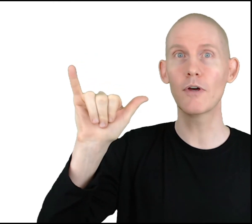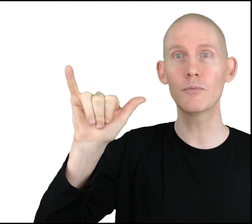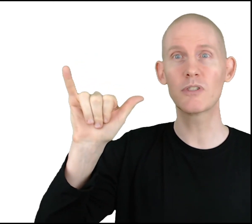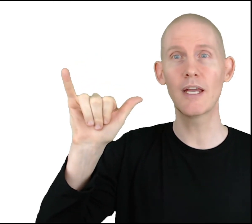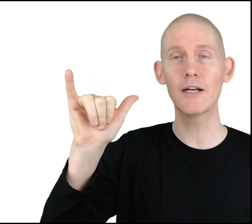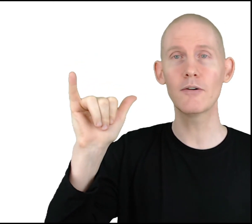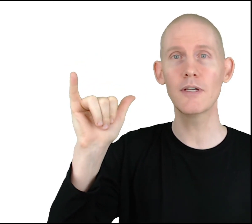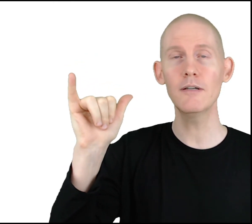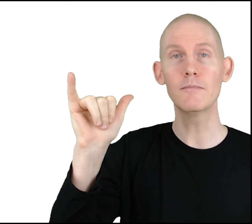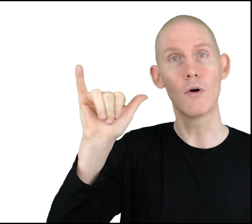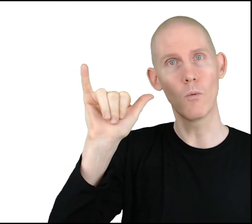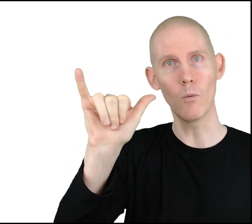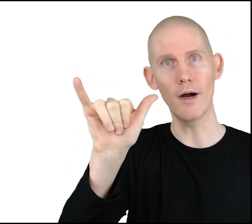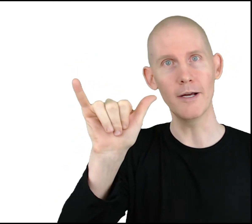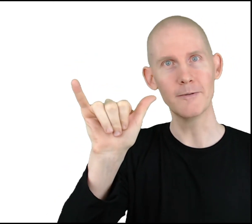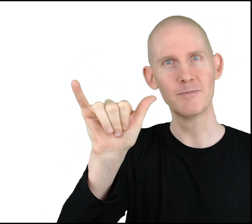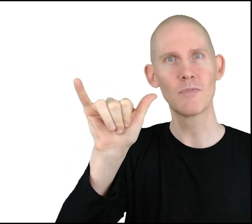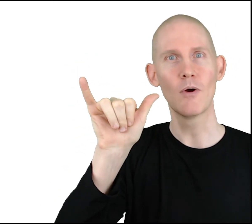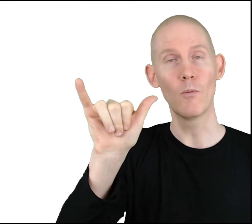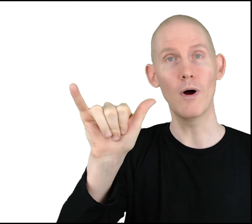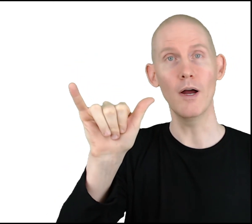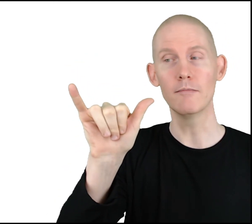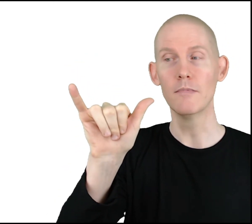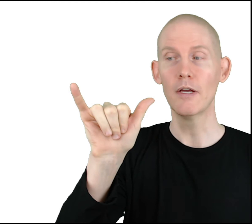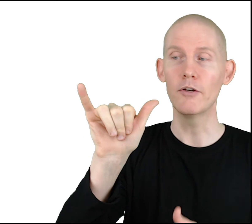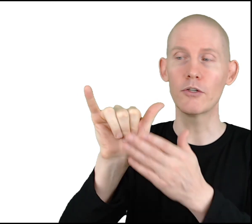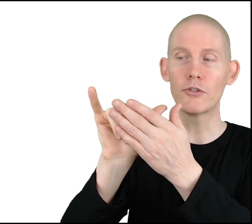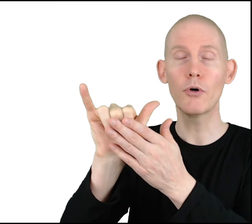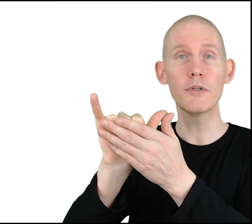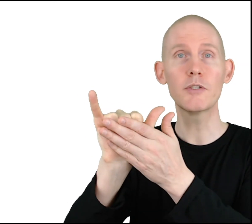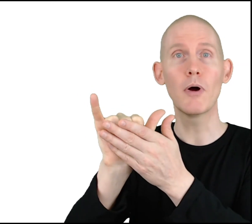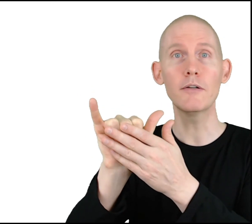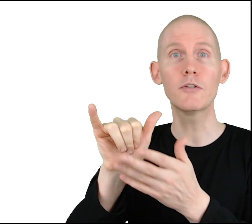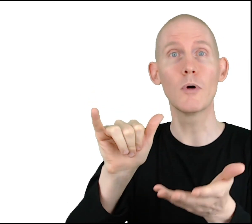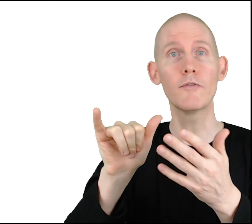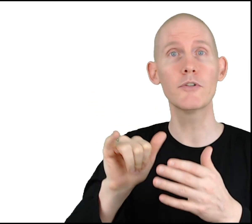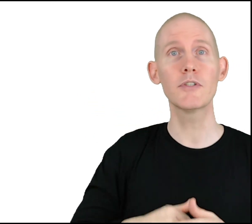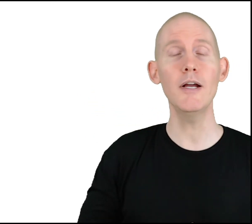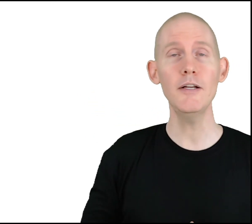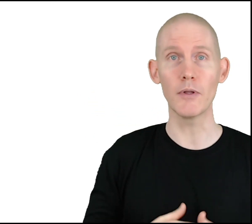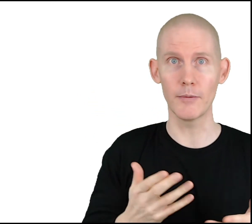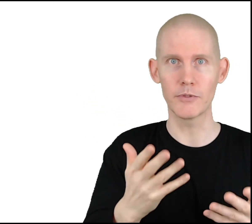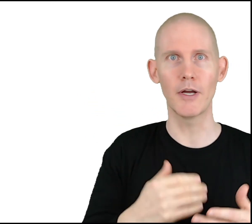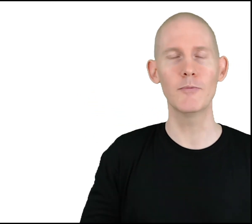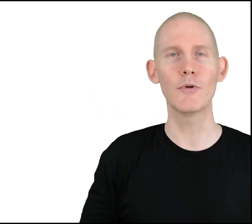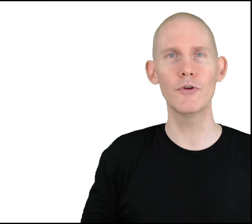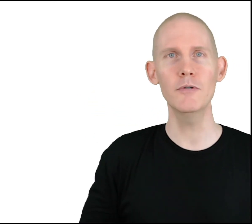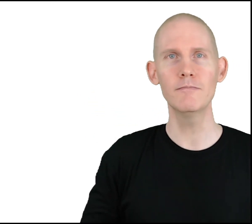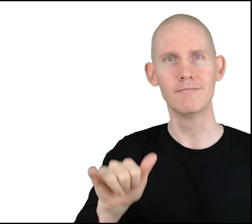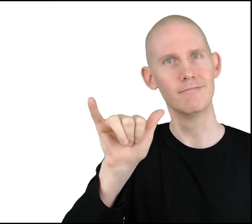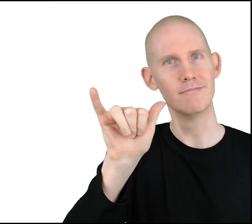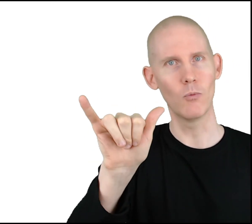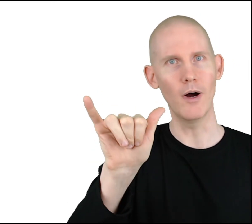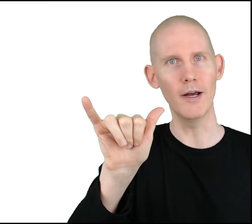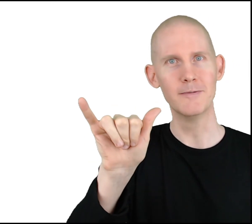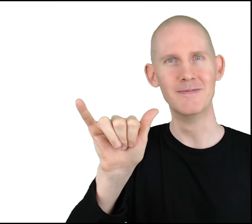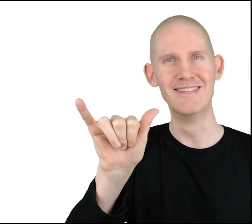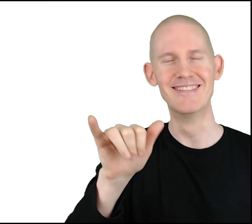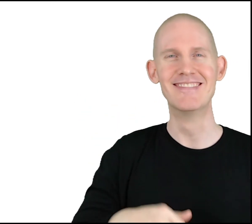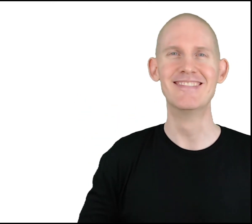just hanging out there. Y. Y. And you're going to show this part to whoever you're signing with. I'm signing with you. Y.